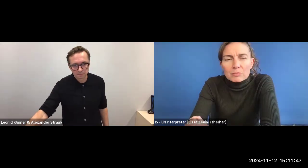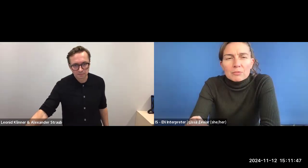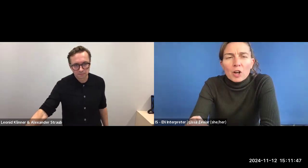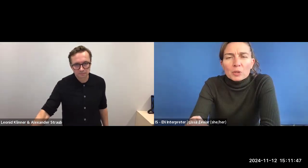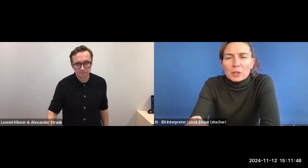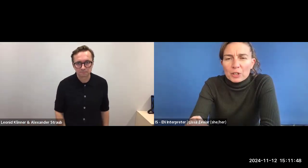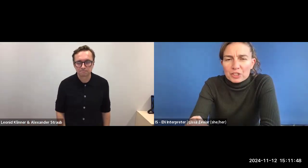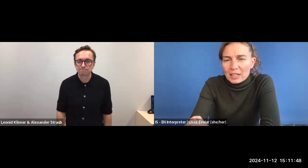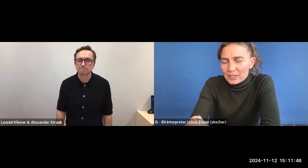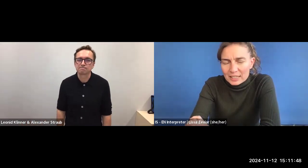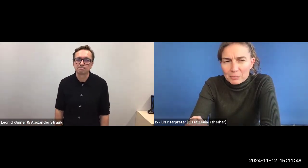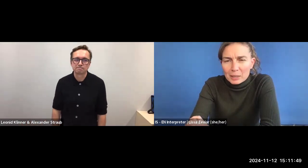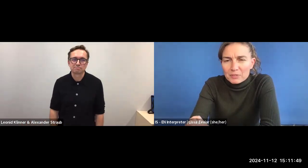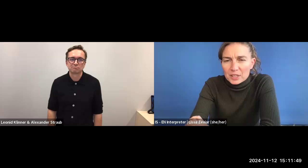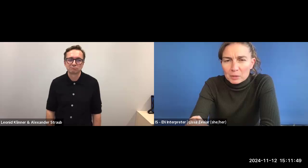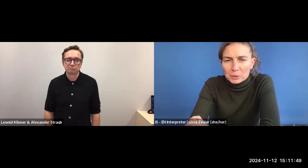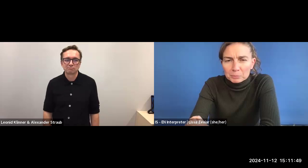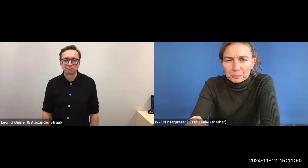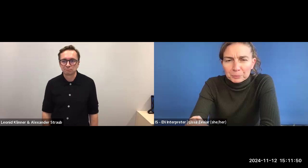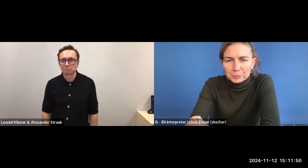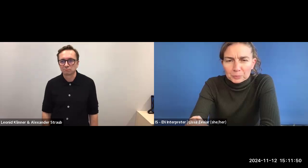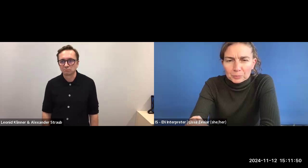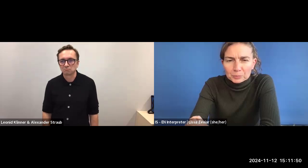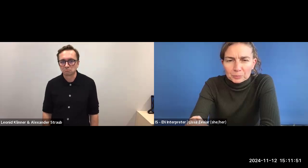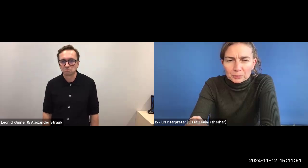The following questions have the same type of setup.